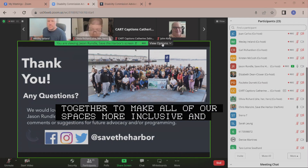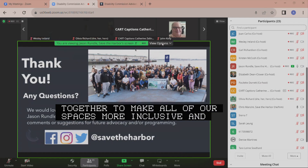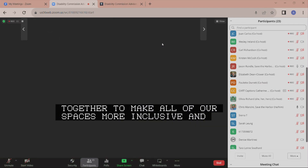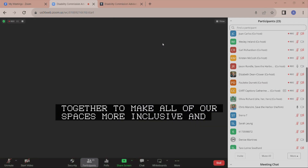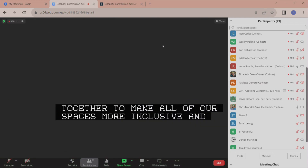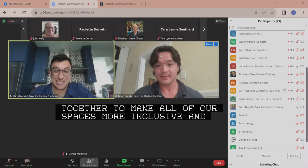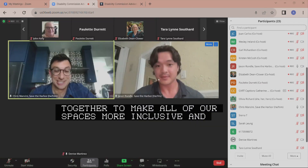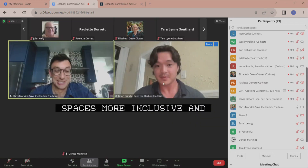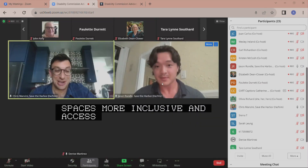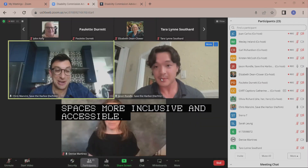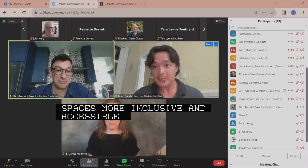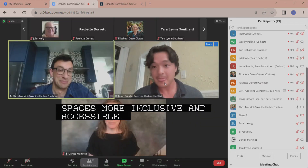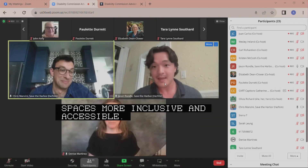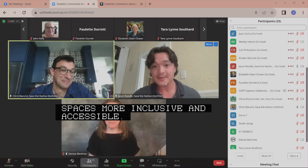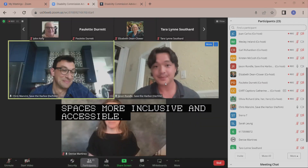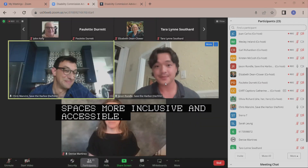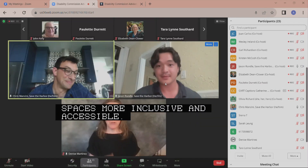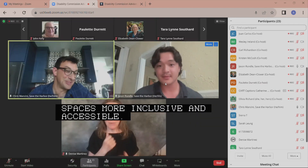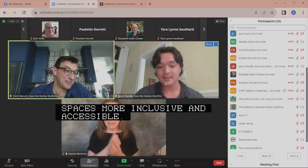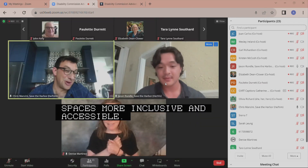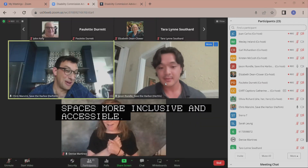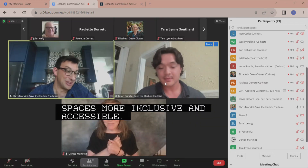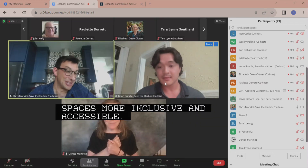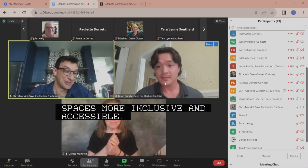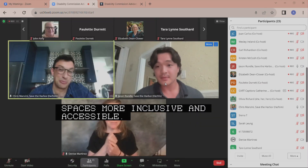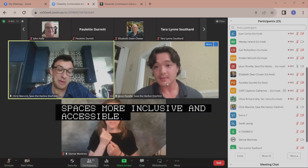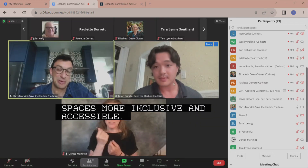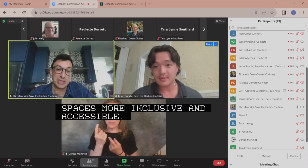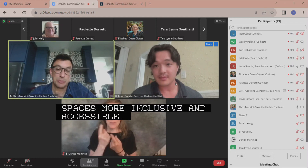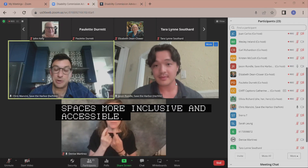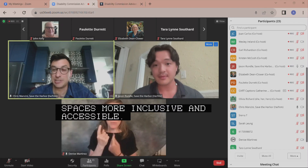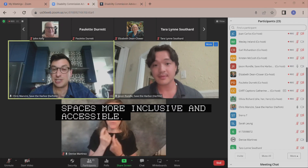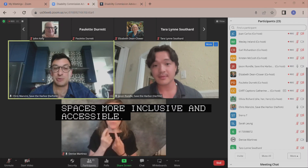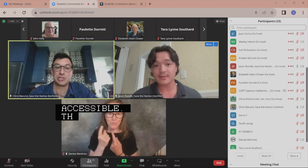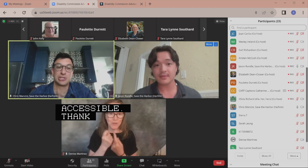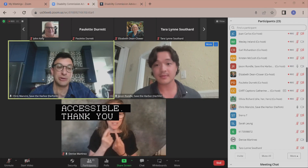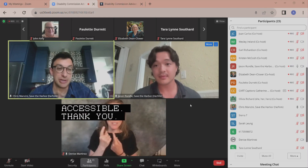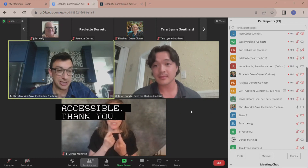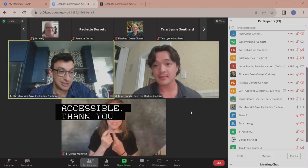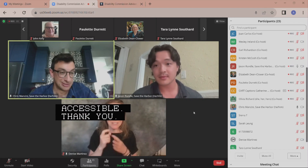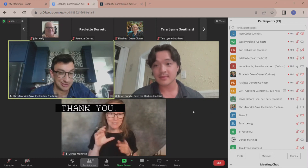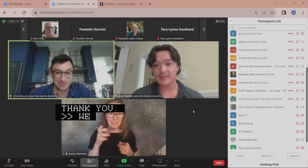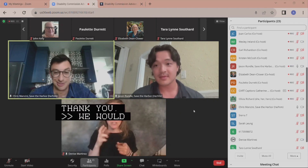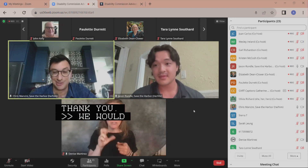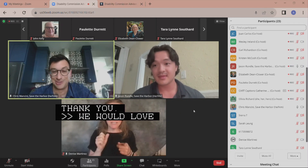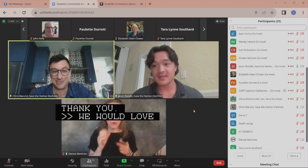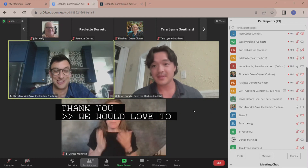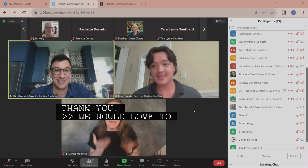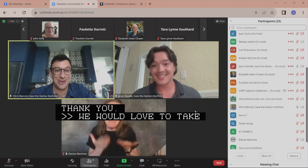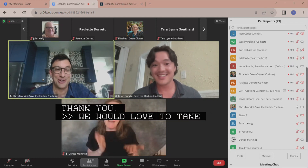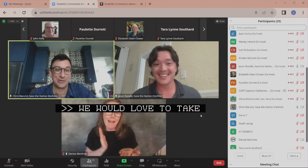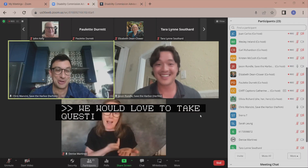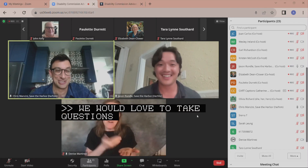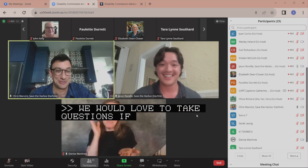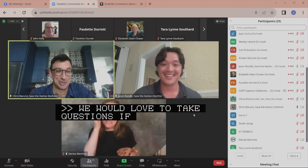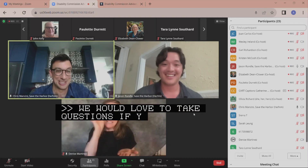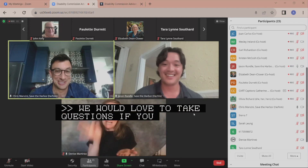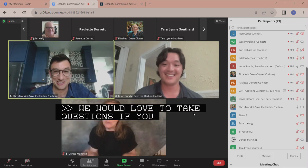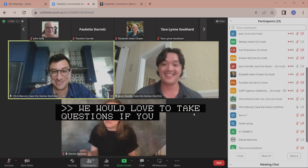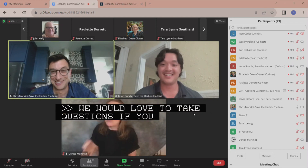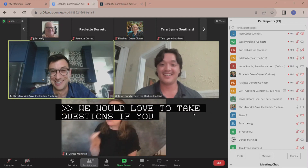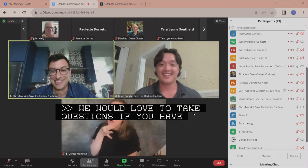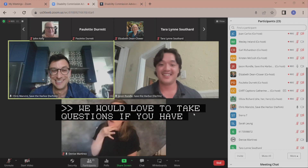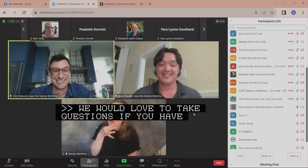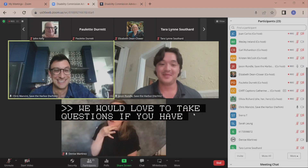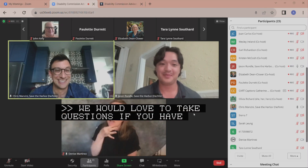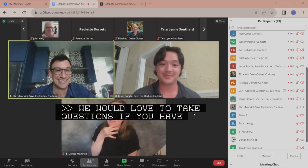We'd love to take questions if you have any, or maybe the presentation was so good, all questions have been